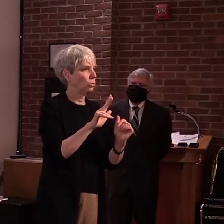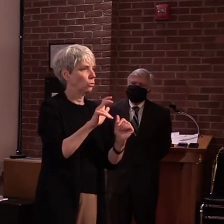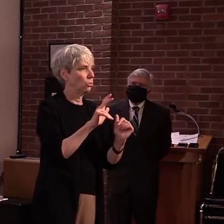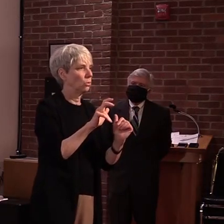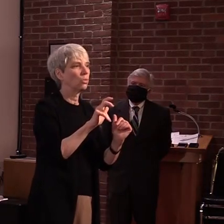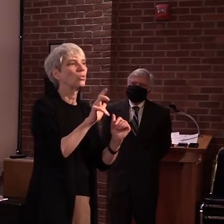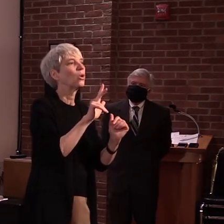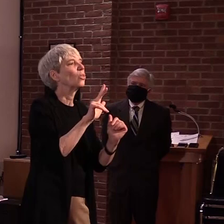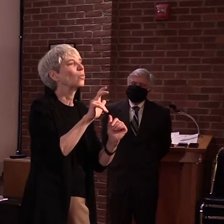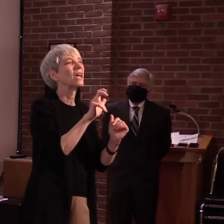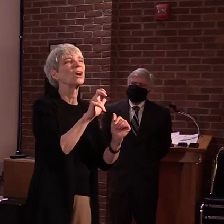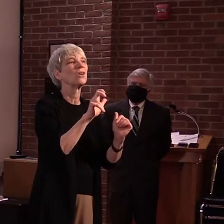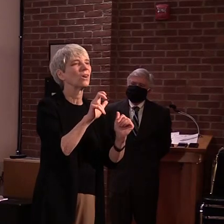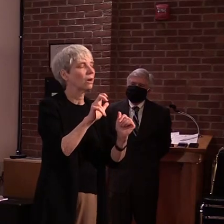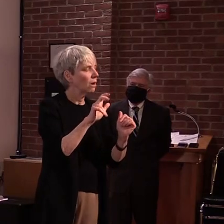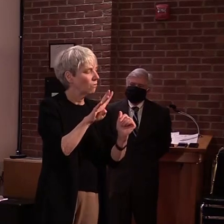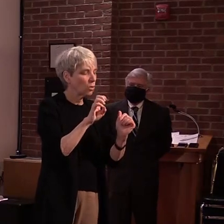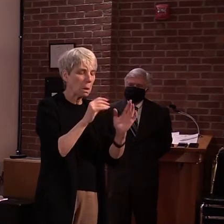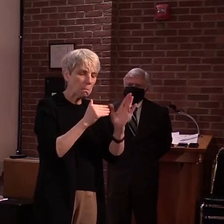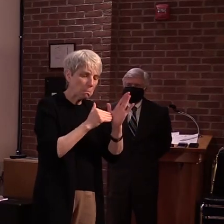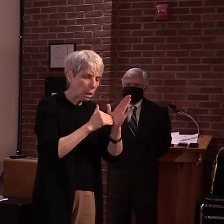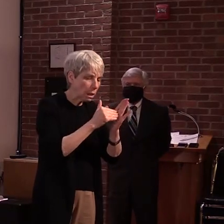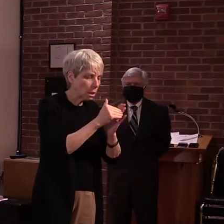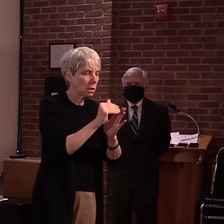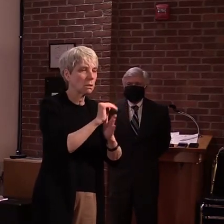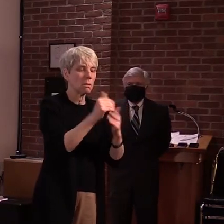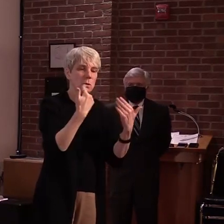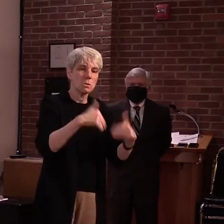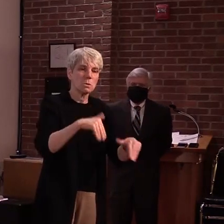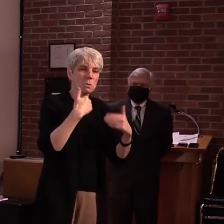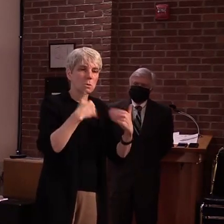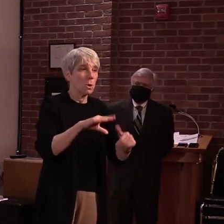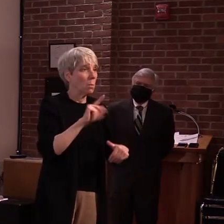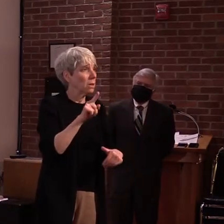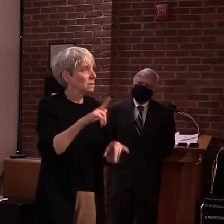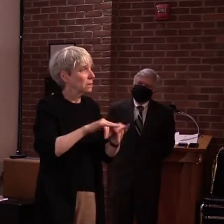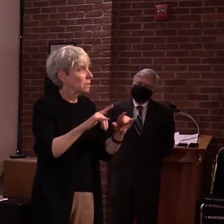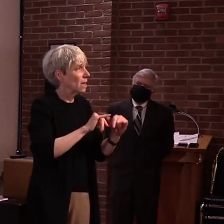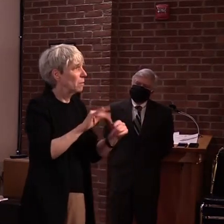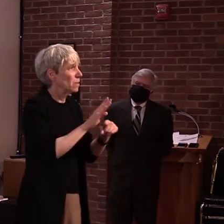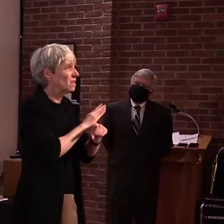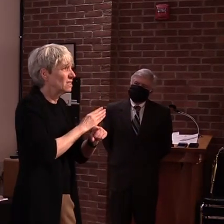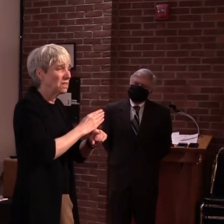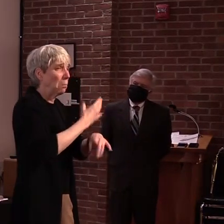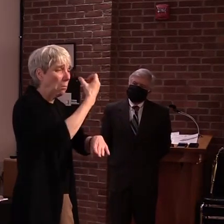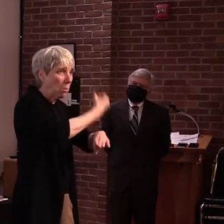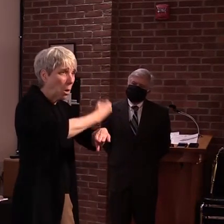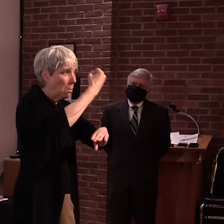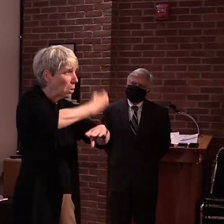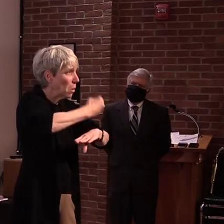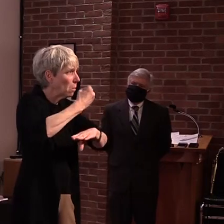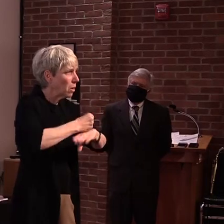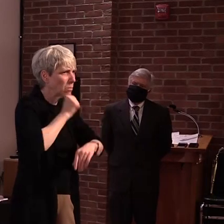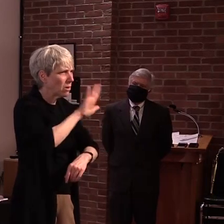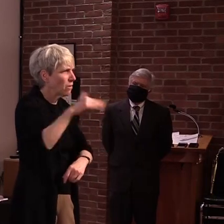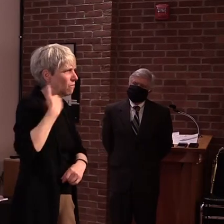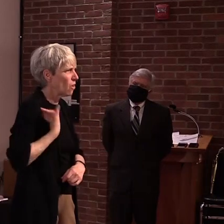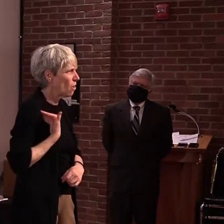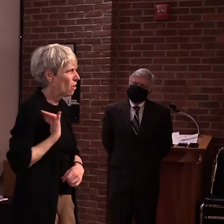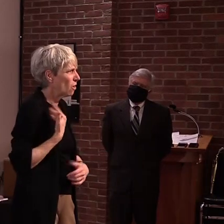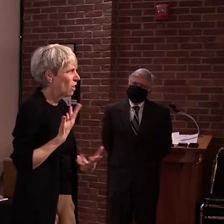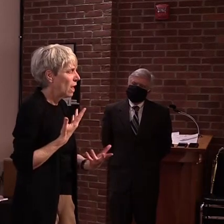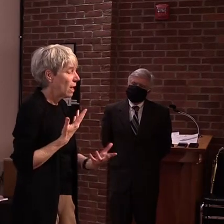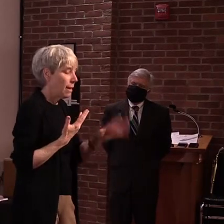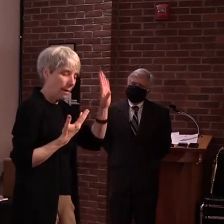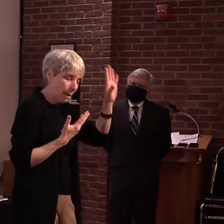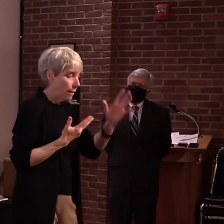struggling to figure out how are they going to survive through no fault of their own. So we'll cross that bridge when it comes. We'll